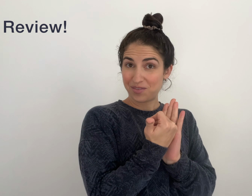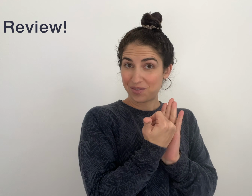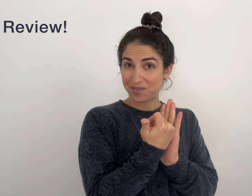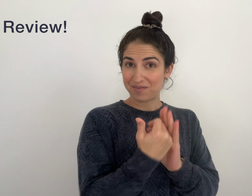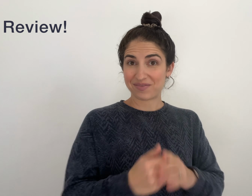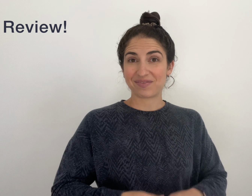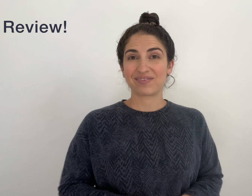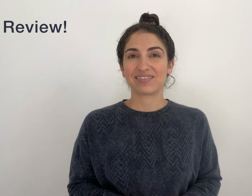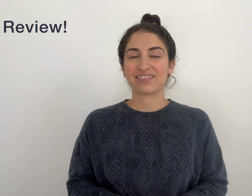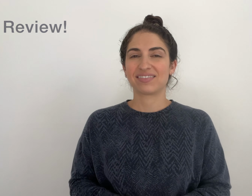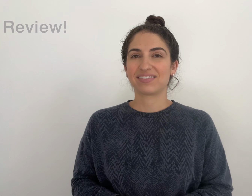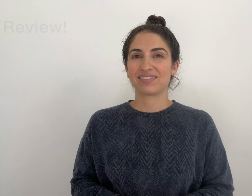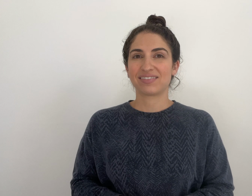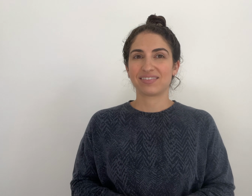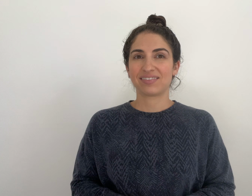Ready to review?